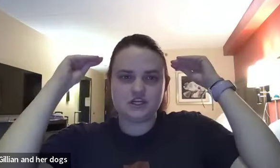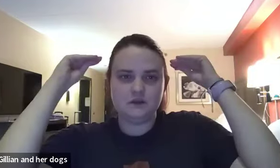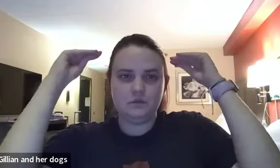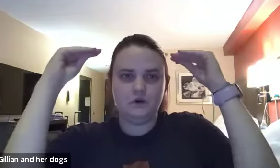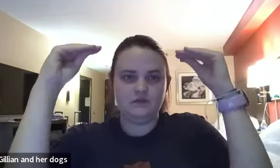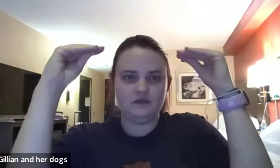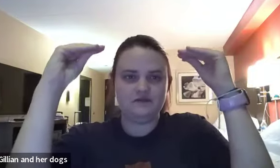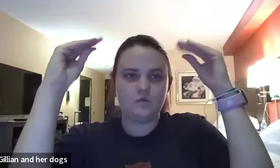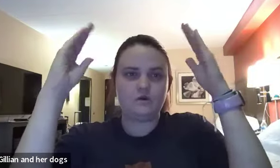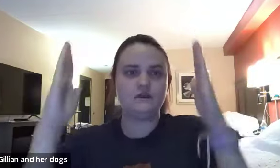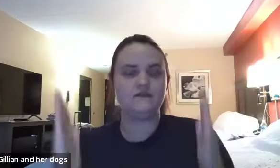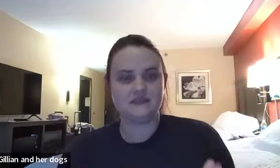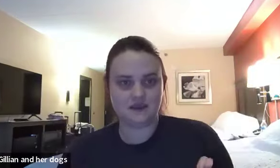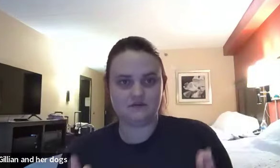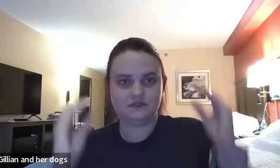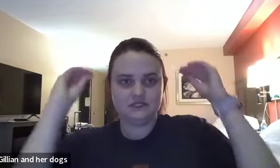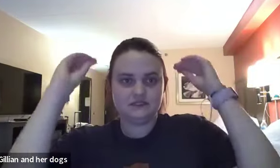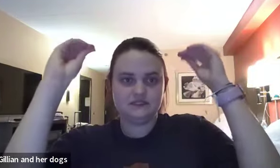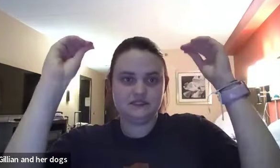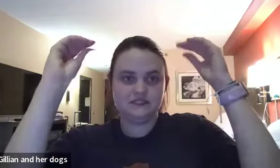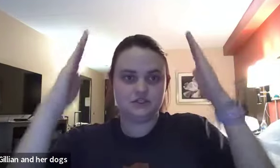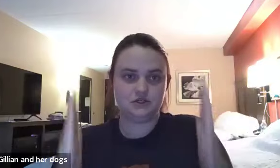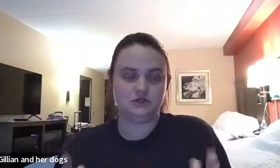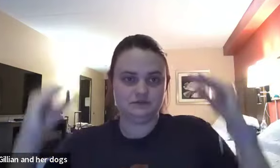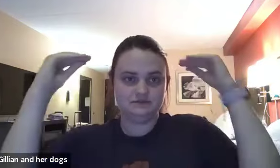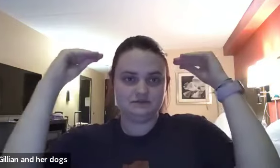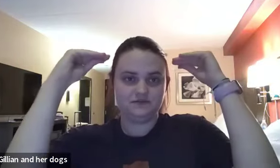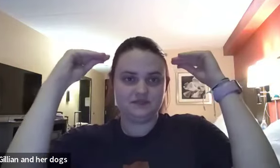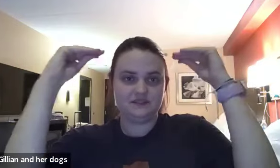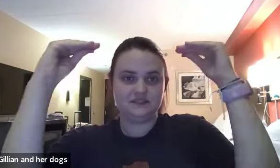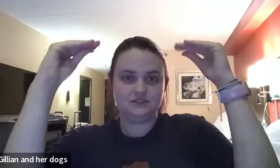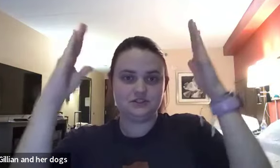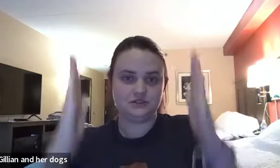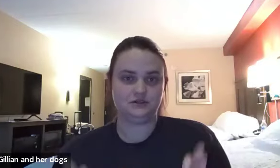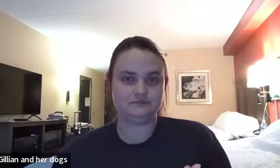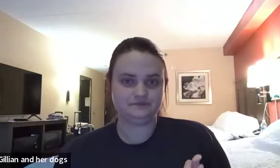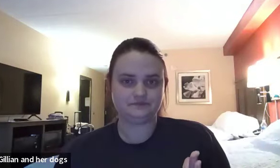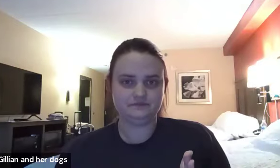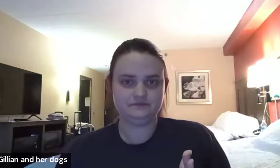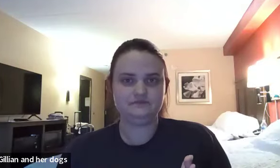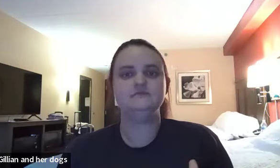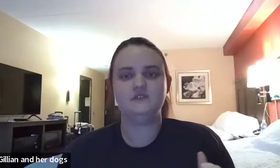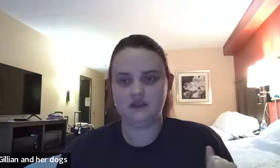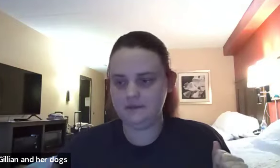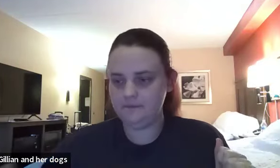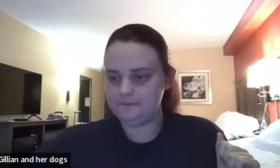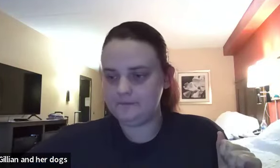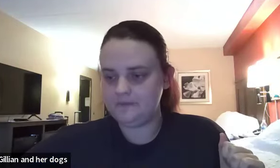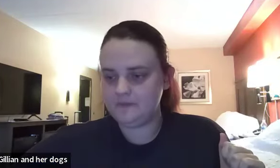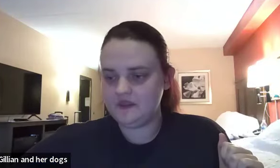to be one like forward and then down. Teacher. Teacher. Okay.